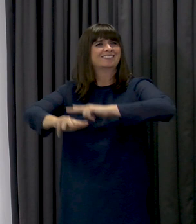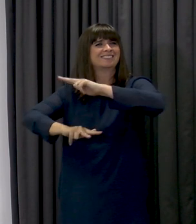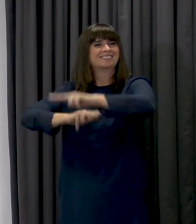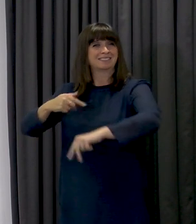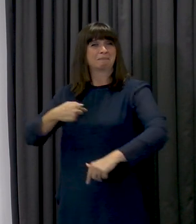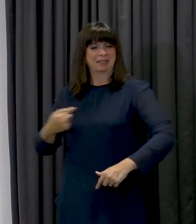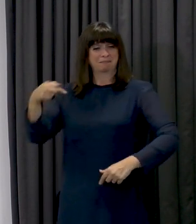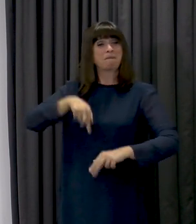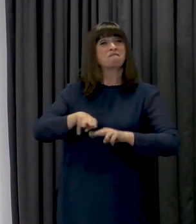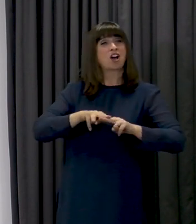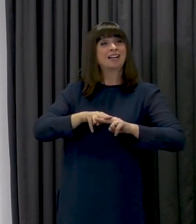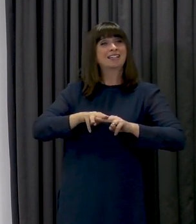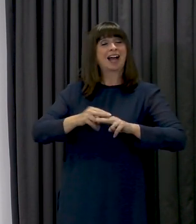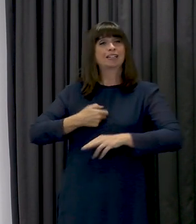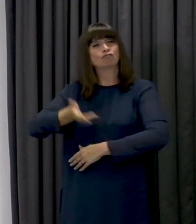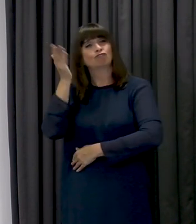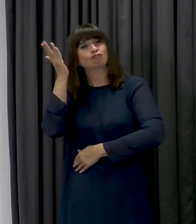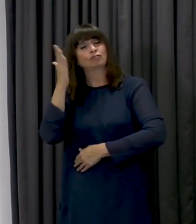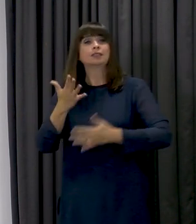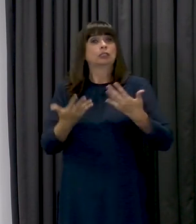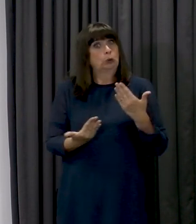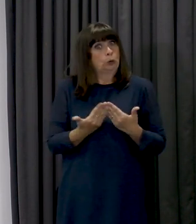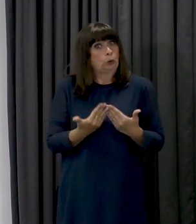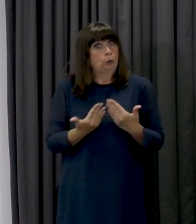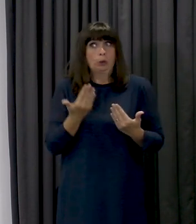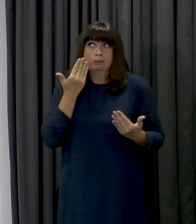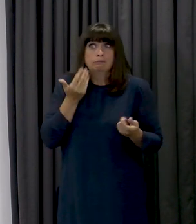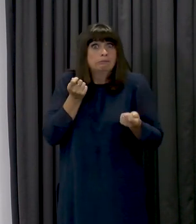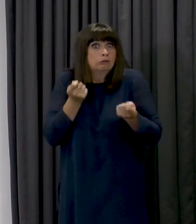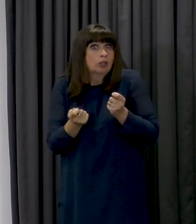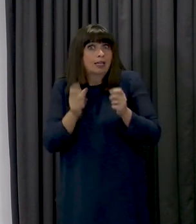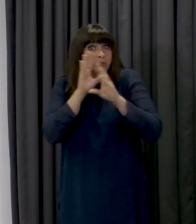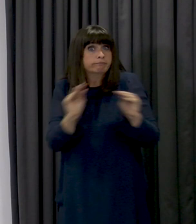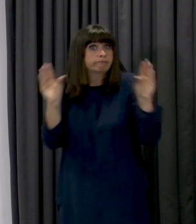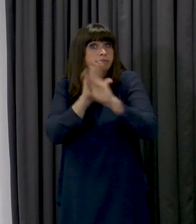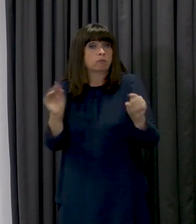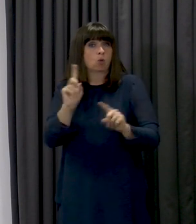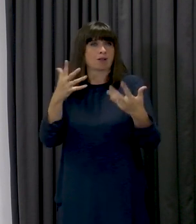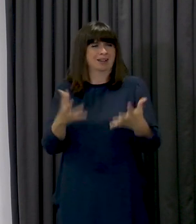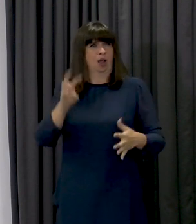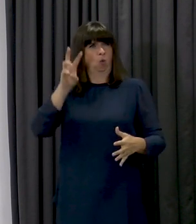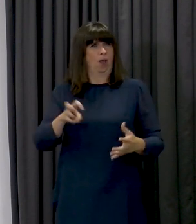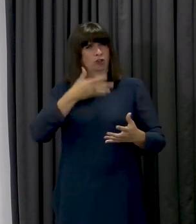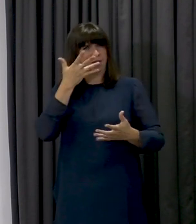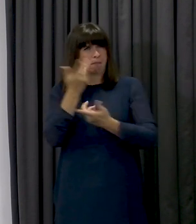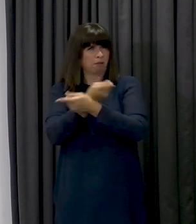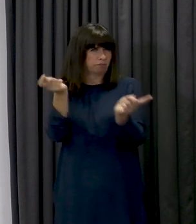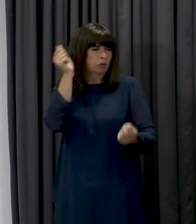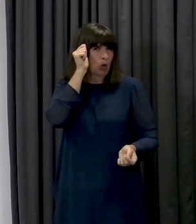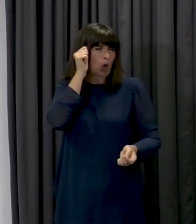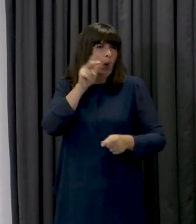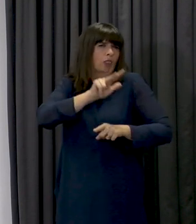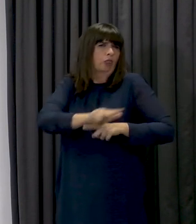here on a Friday and explain the latest position. And I think people in Wales are used to the fact that we change